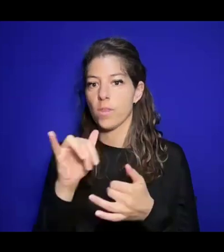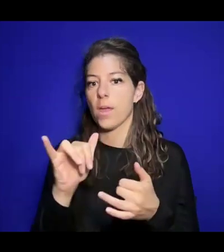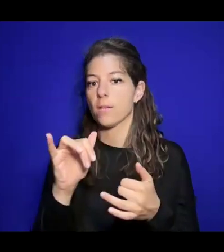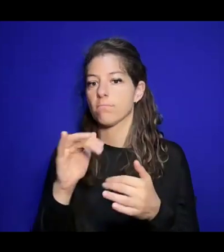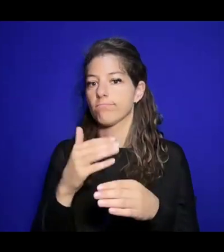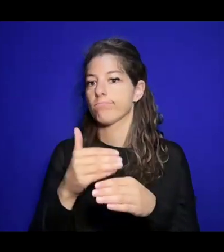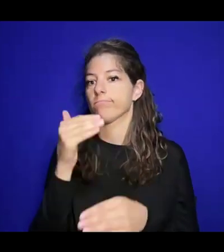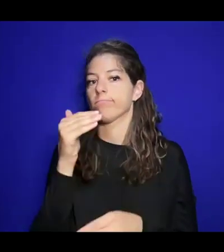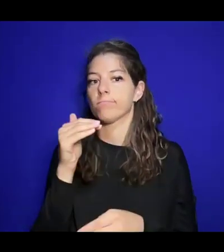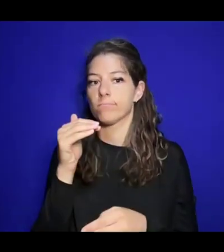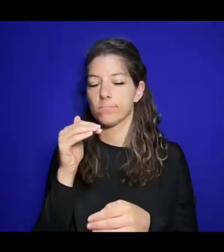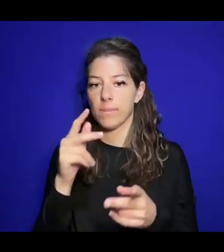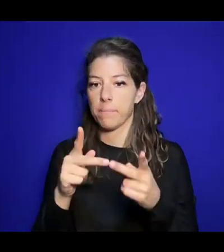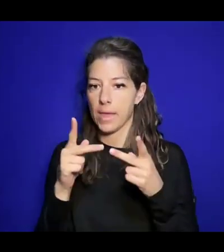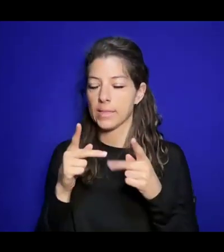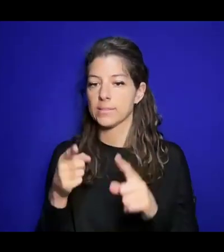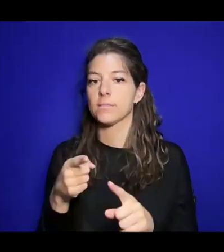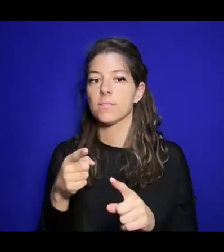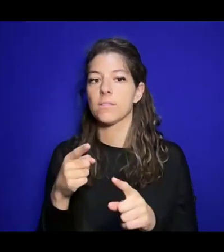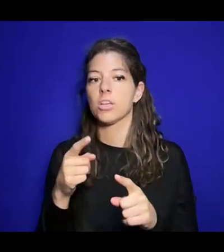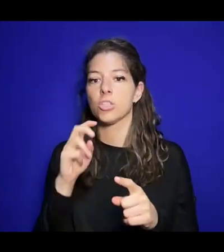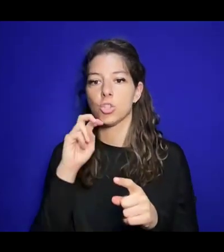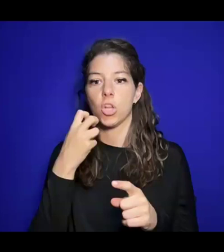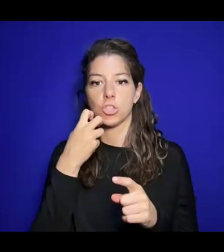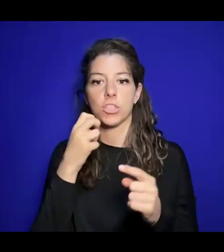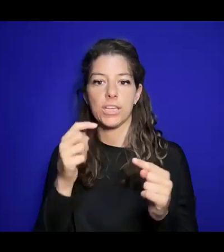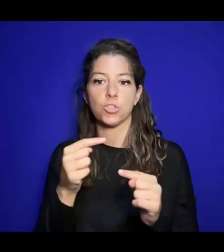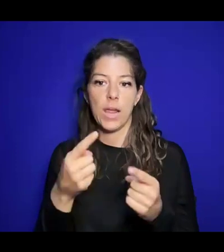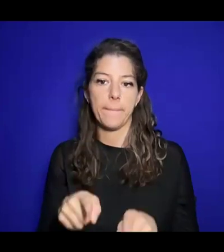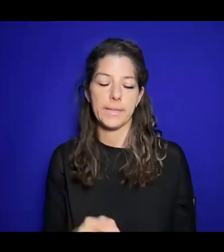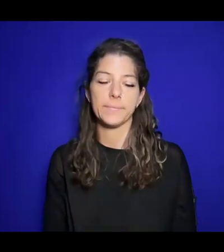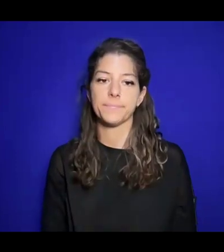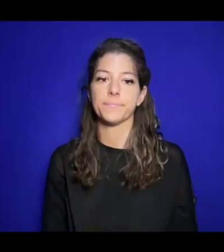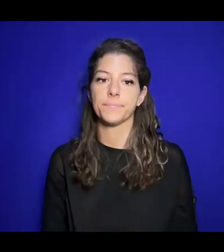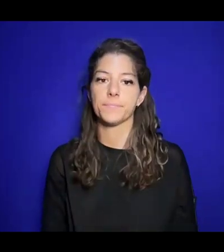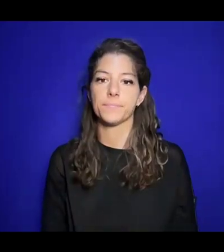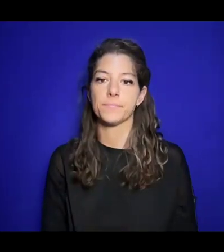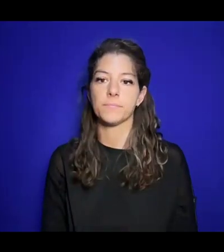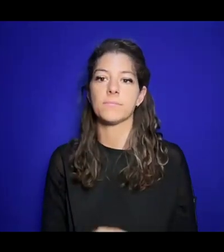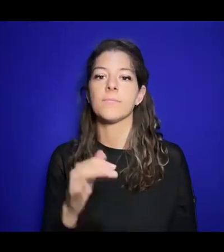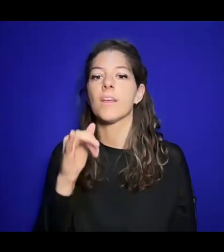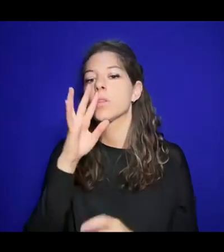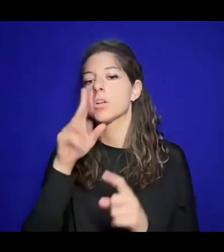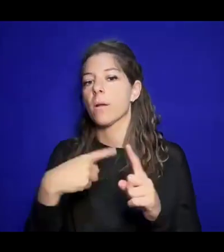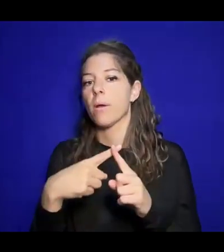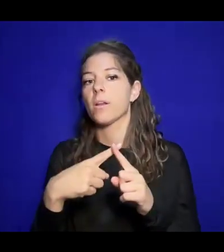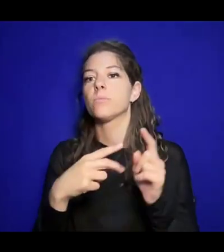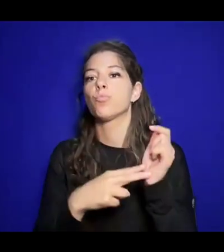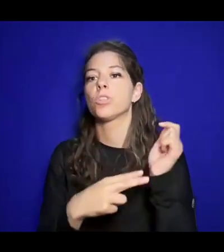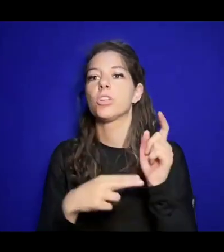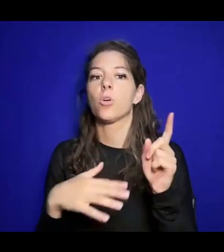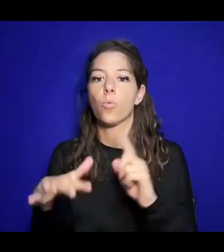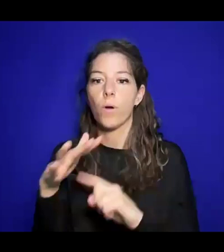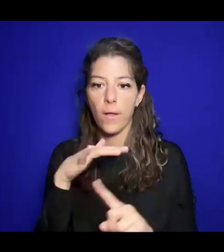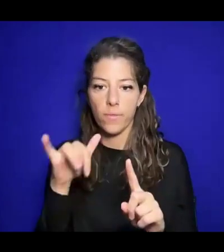walling off through that place where the neurological injury is. So that's what they're talking about, is bridging around that.